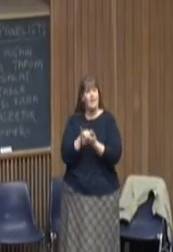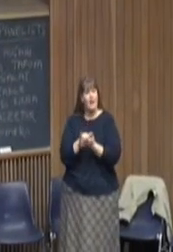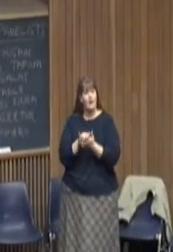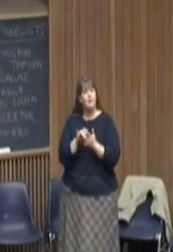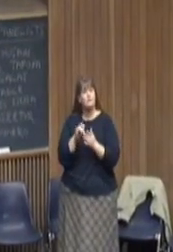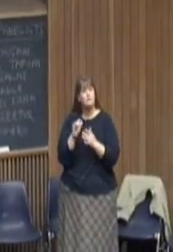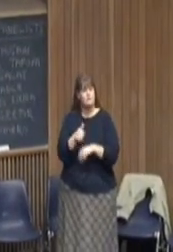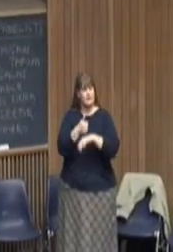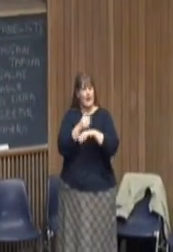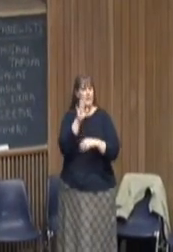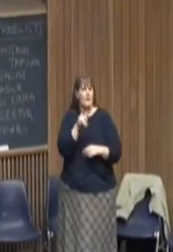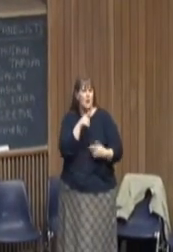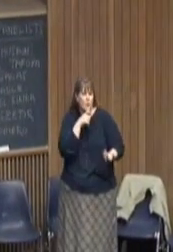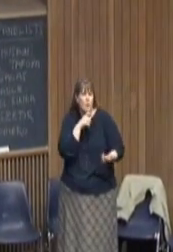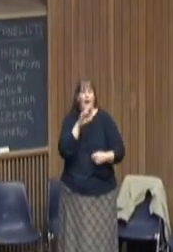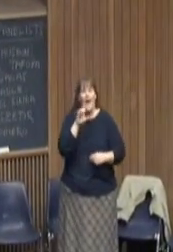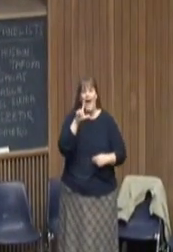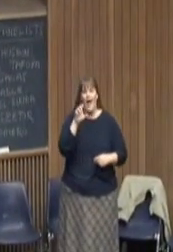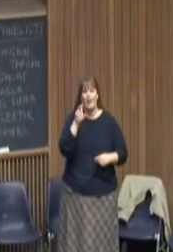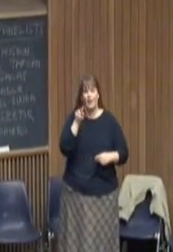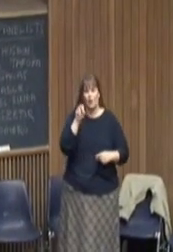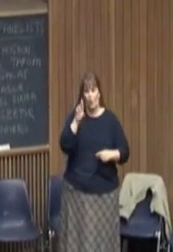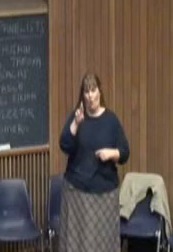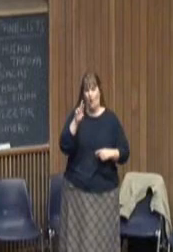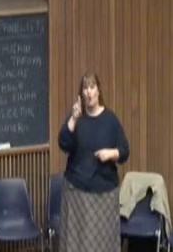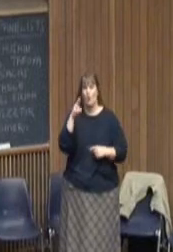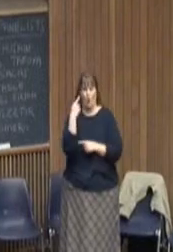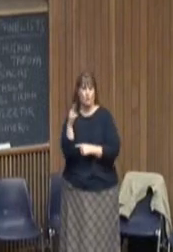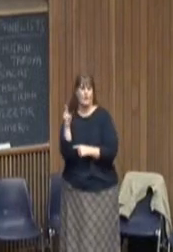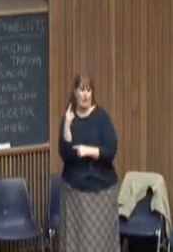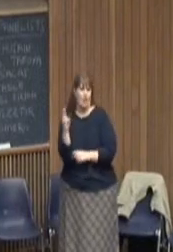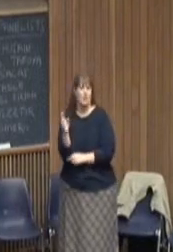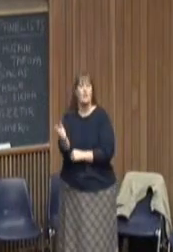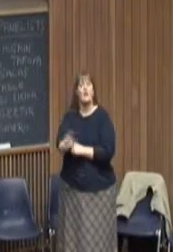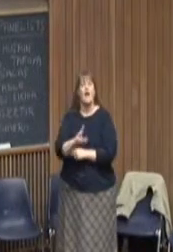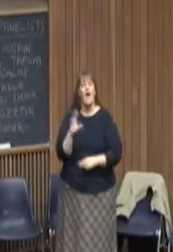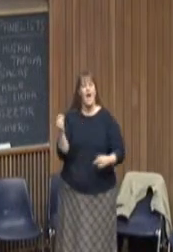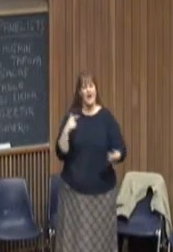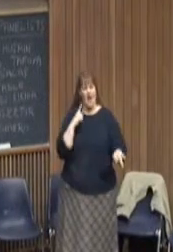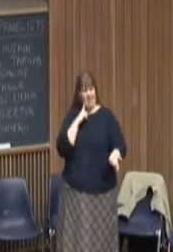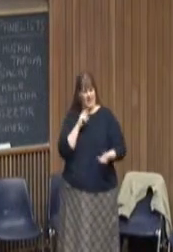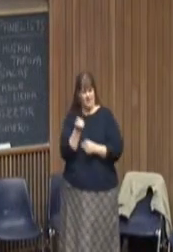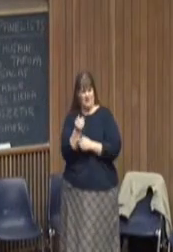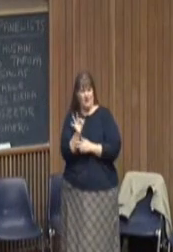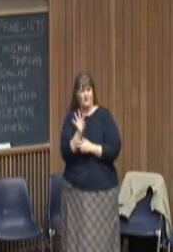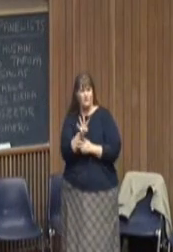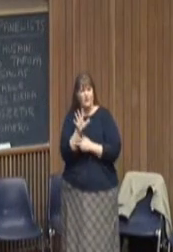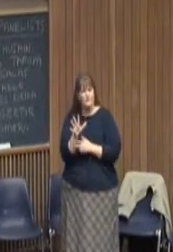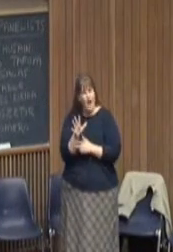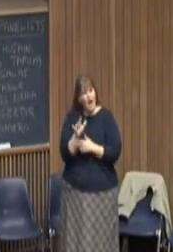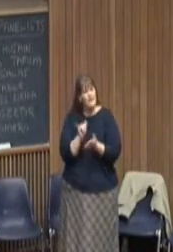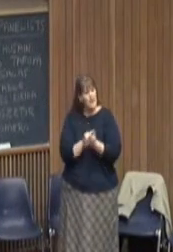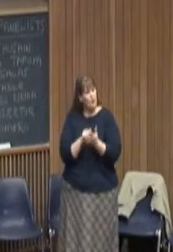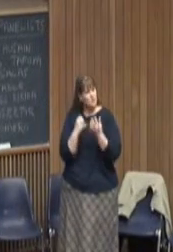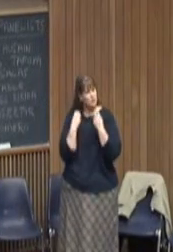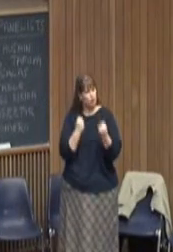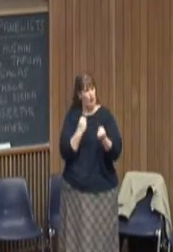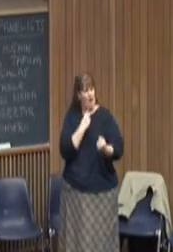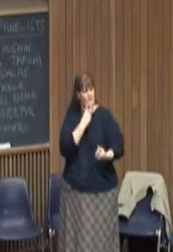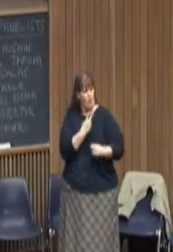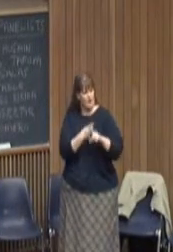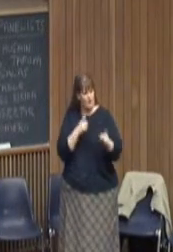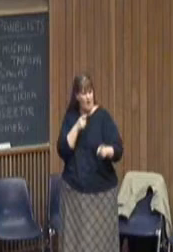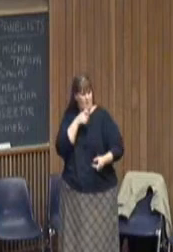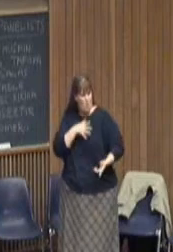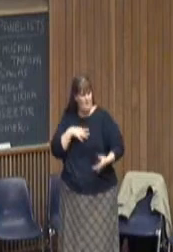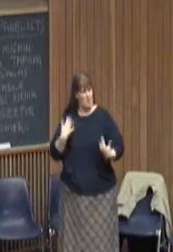Roosevelt. And so I think in 1945, for a woman to be this strong voice for human rights, I think is pretty impressive. And